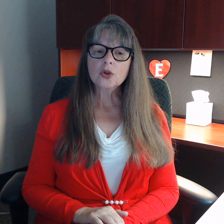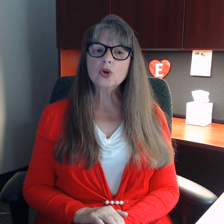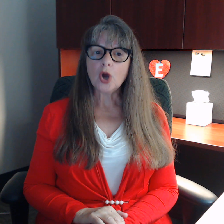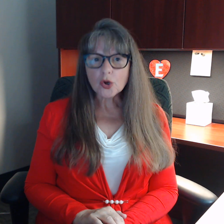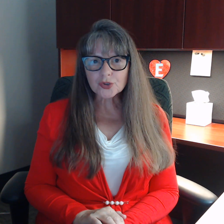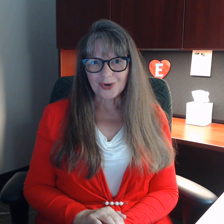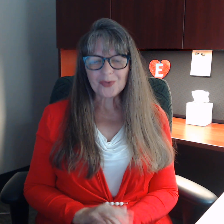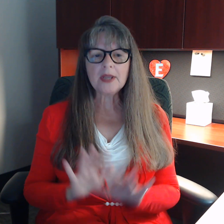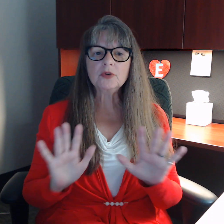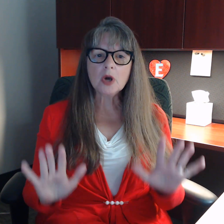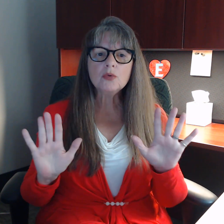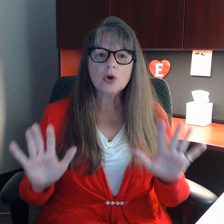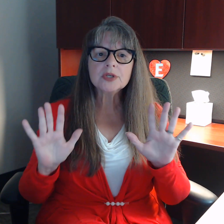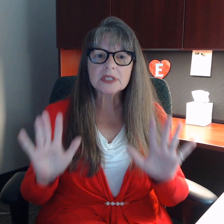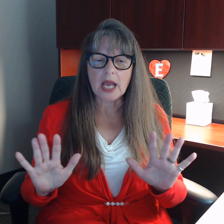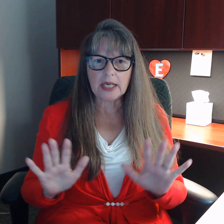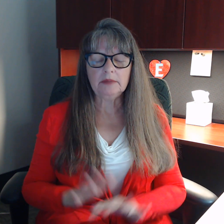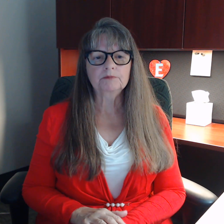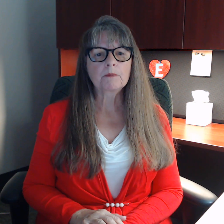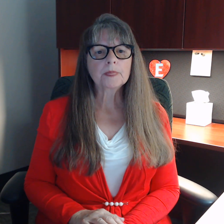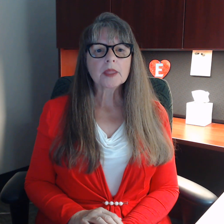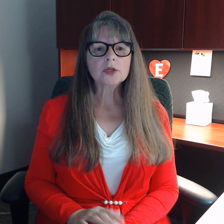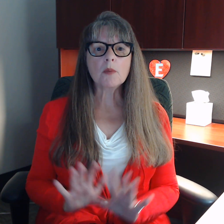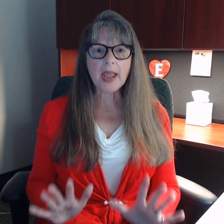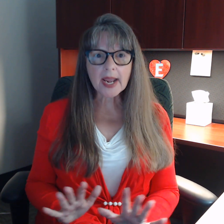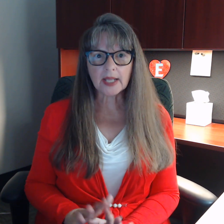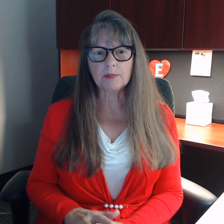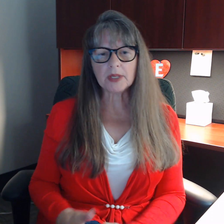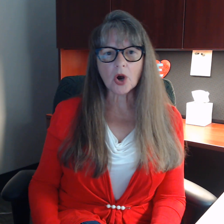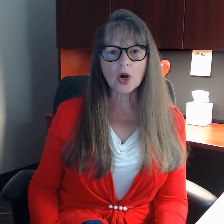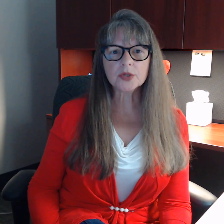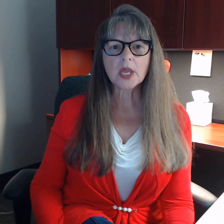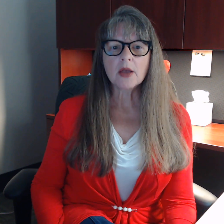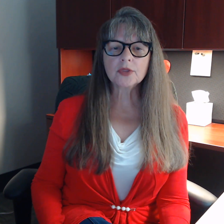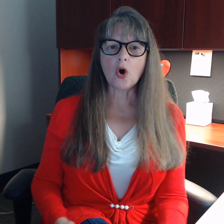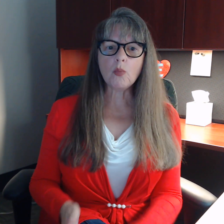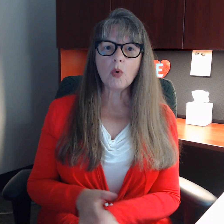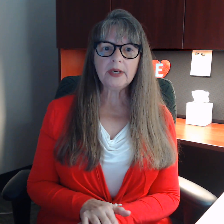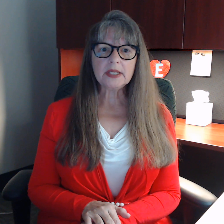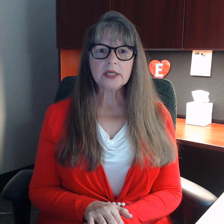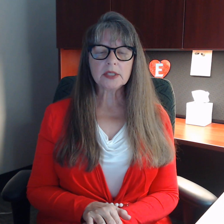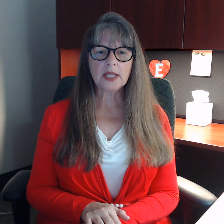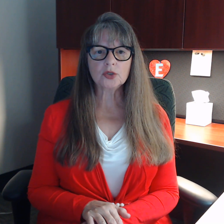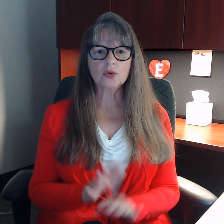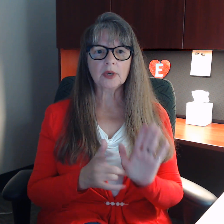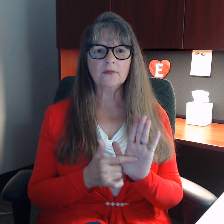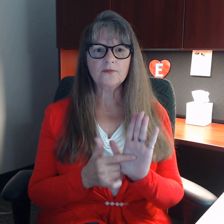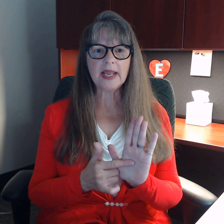You can also, if you don't know the sign, don't panic, because the whole point is you're